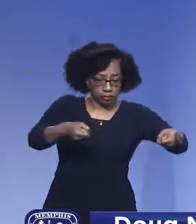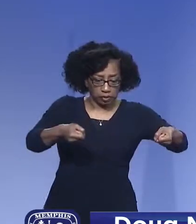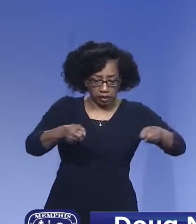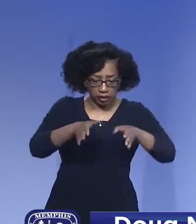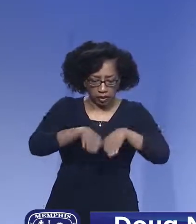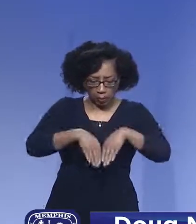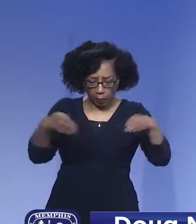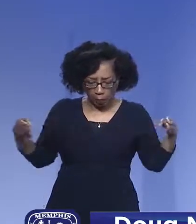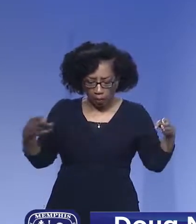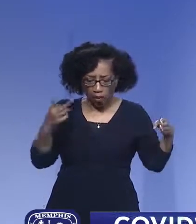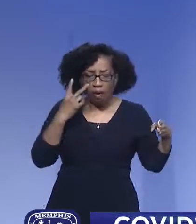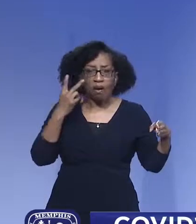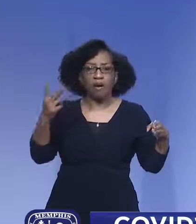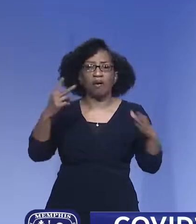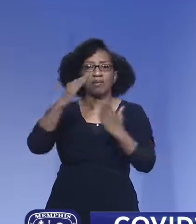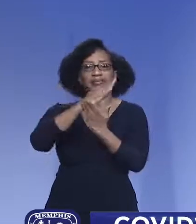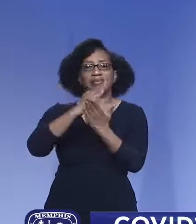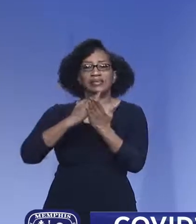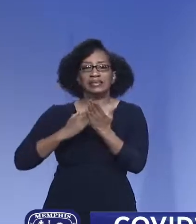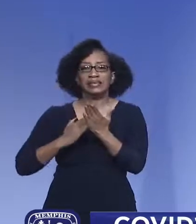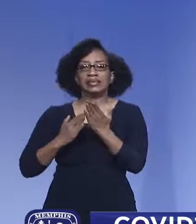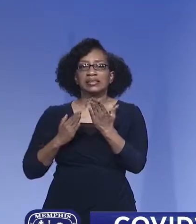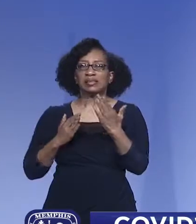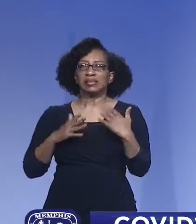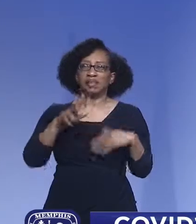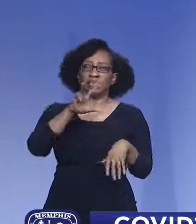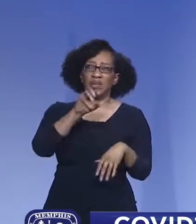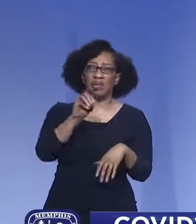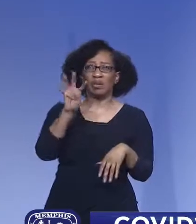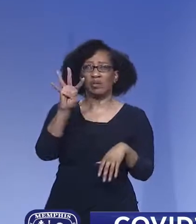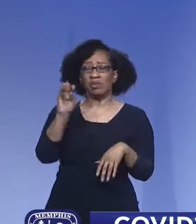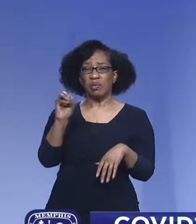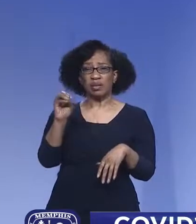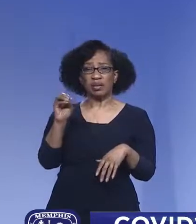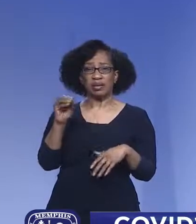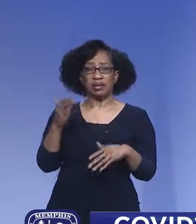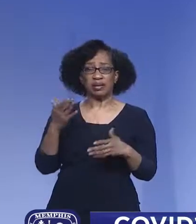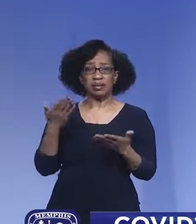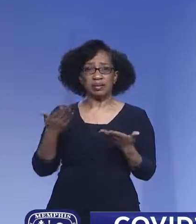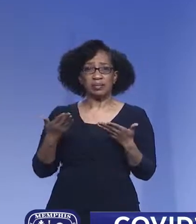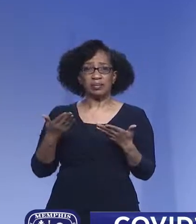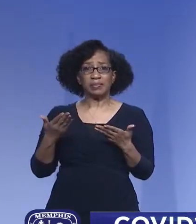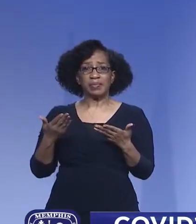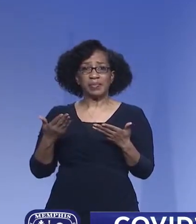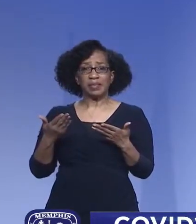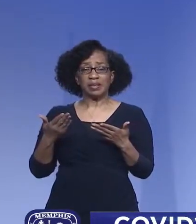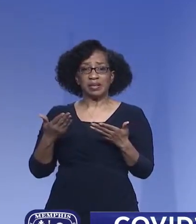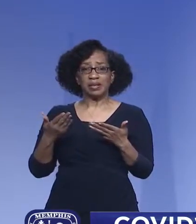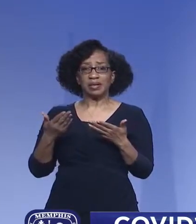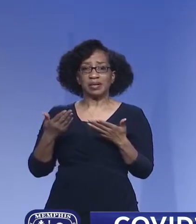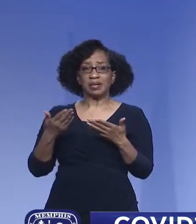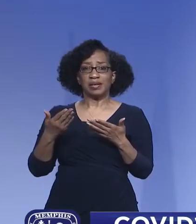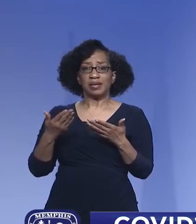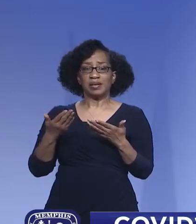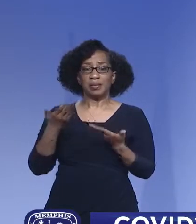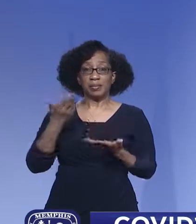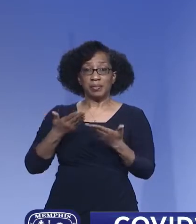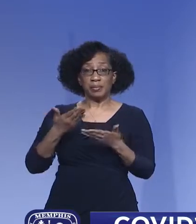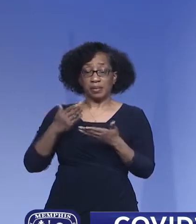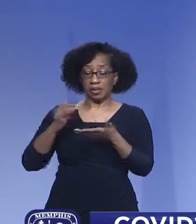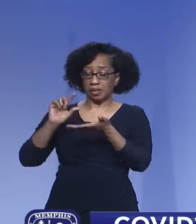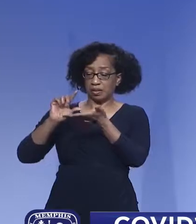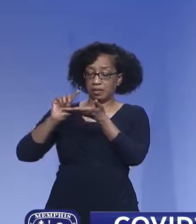40% of those are as a result of what there was a lack of low dead space